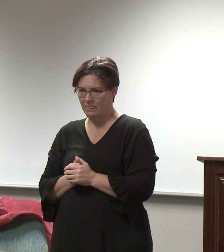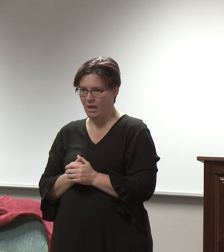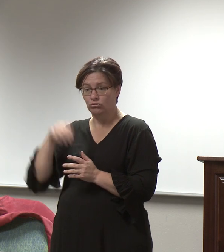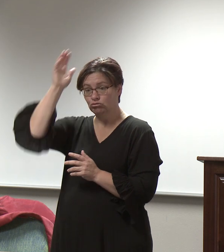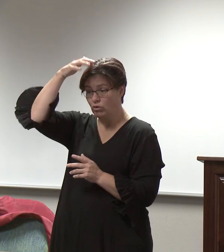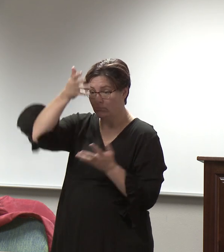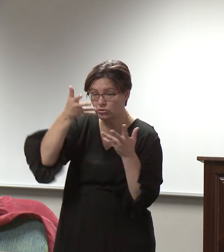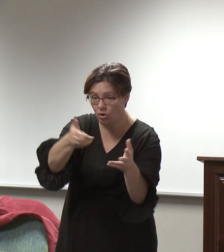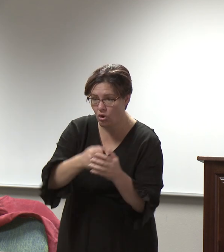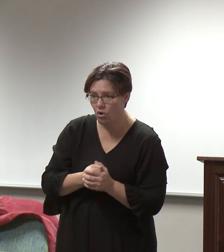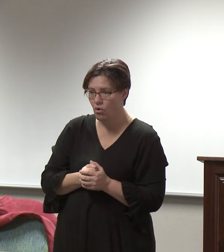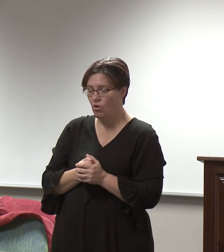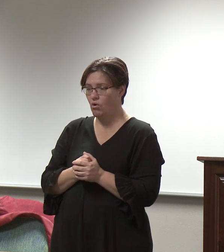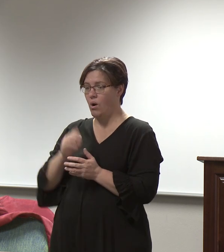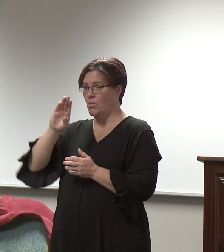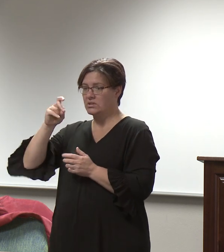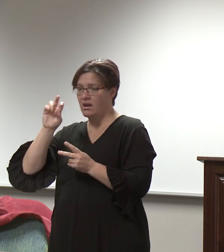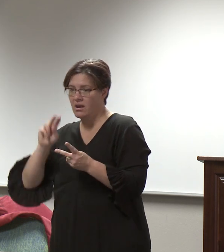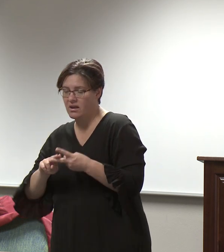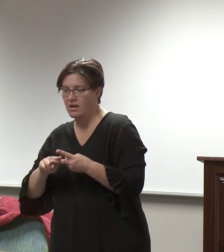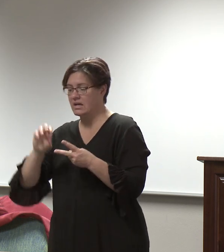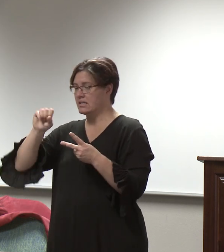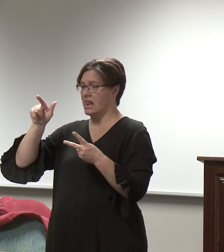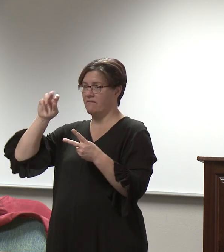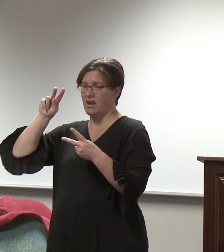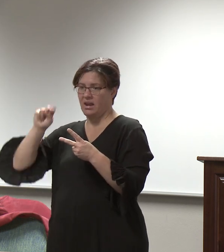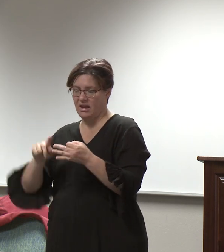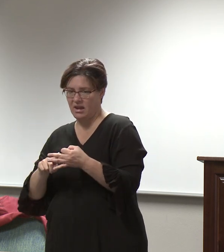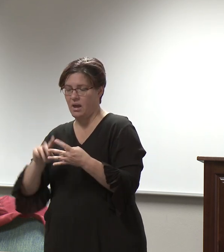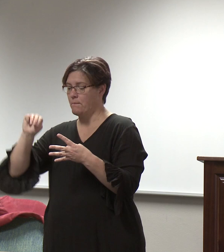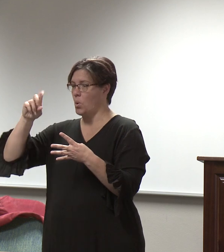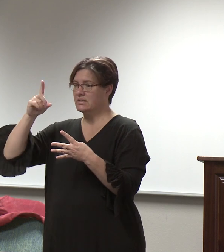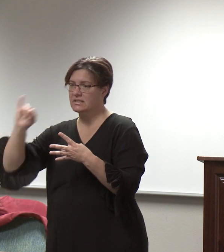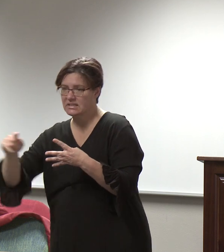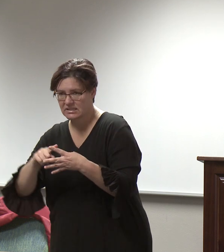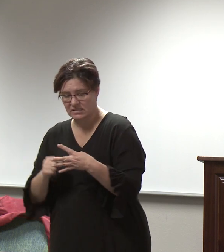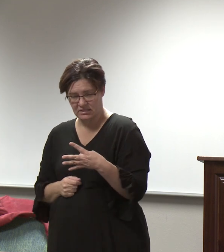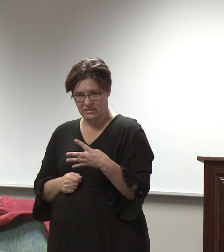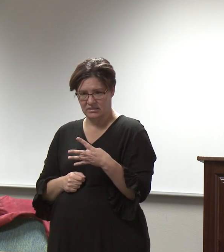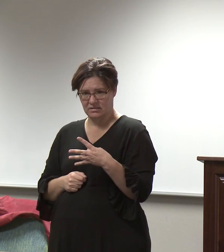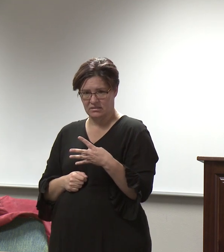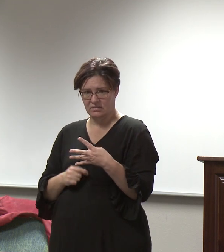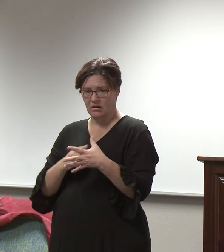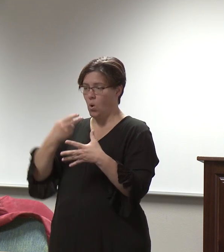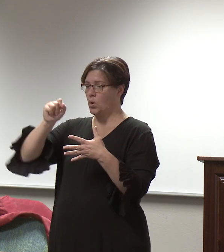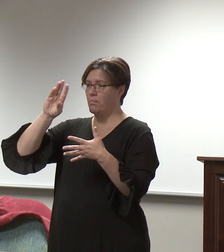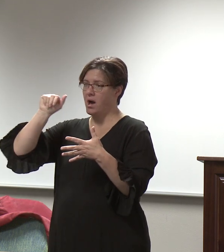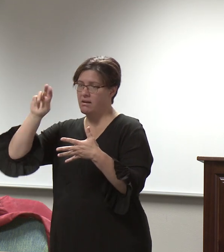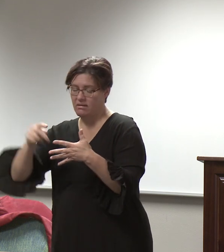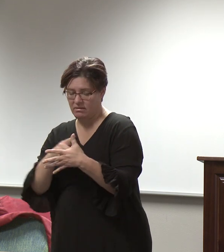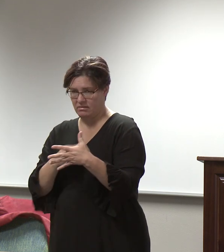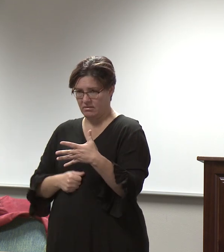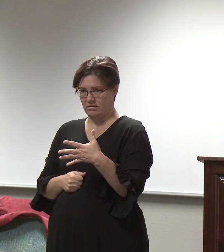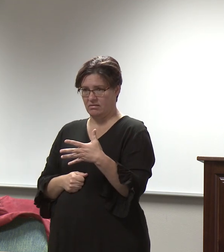one, Bolsonaro is another one, Salvini is another one, Modi is another one, Orban is another